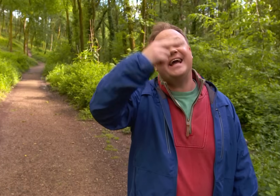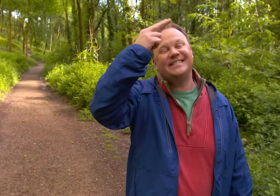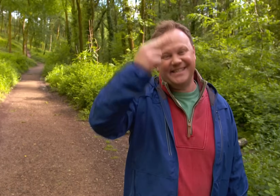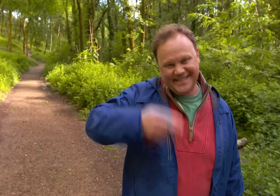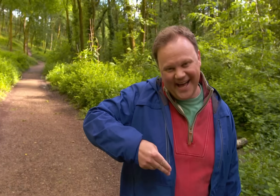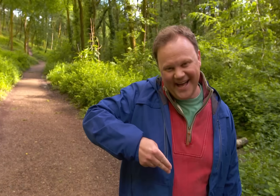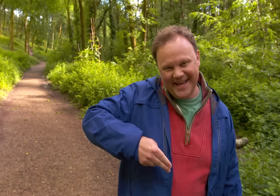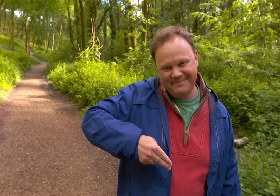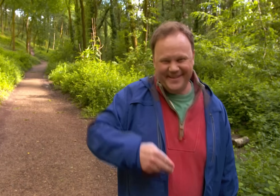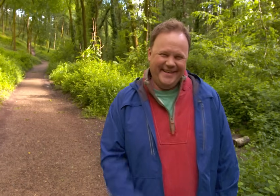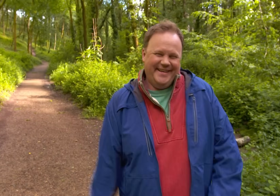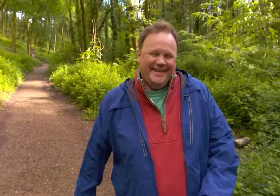next time.